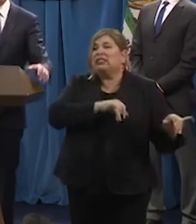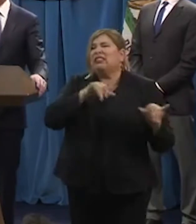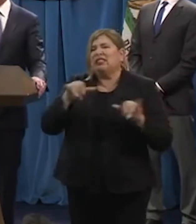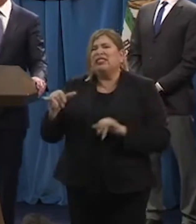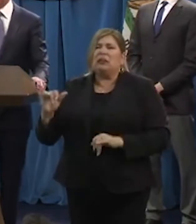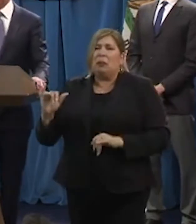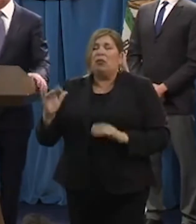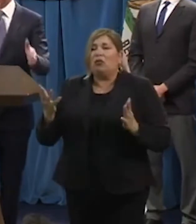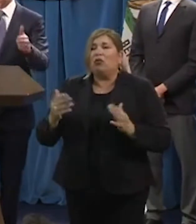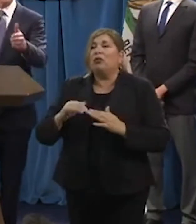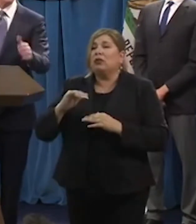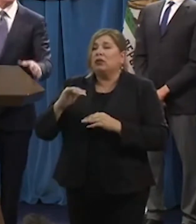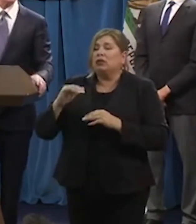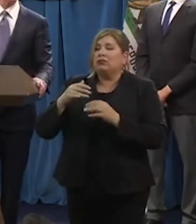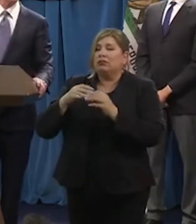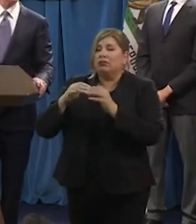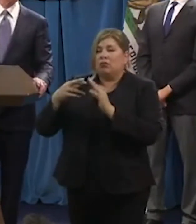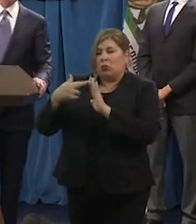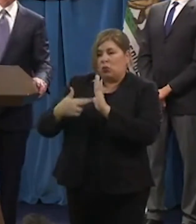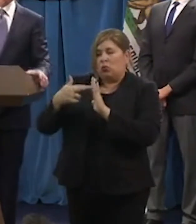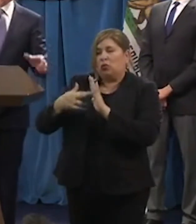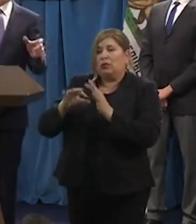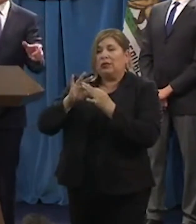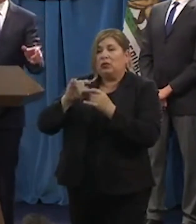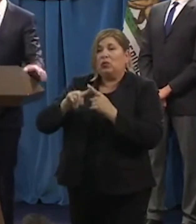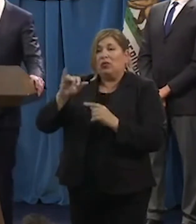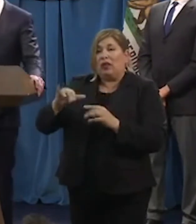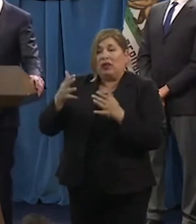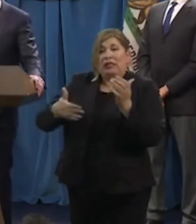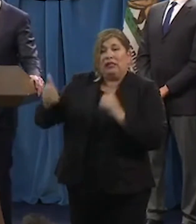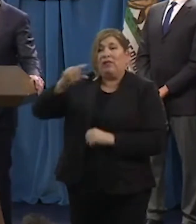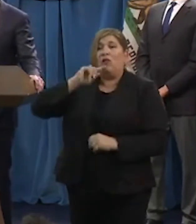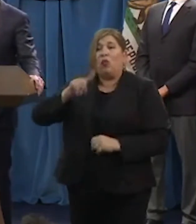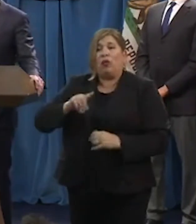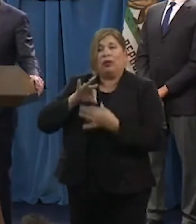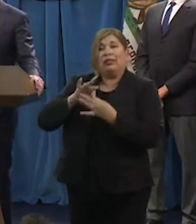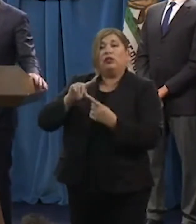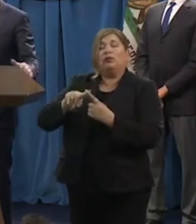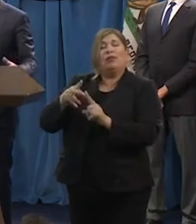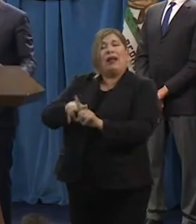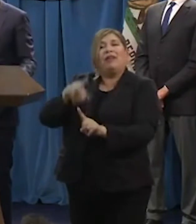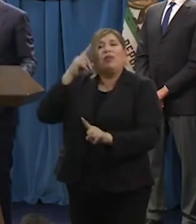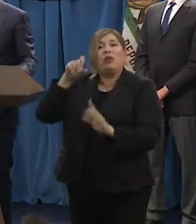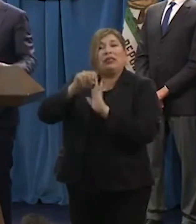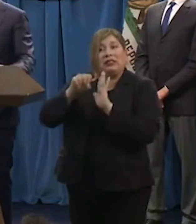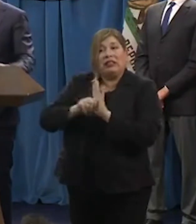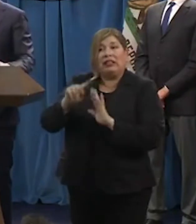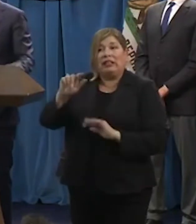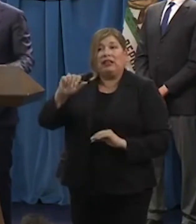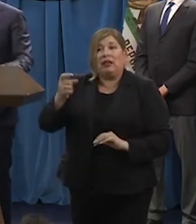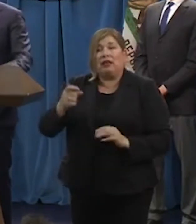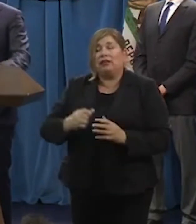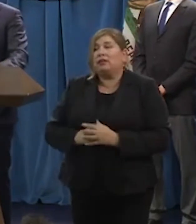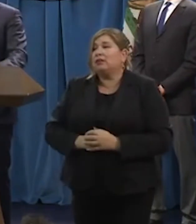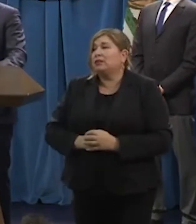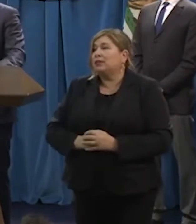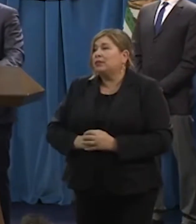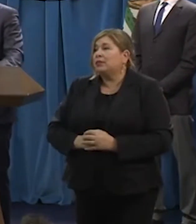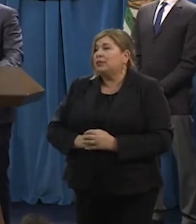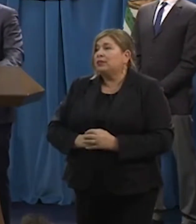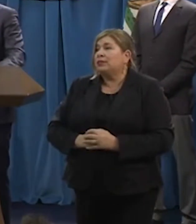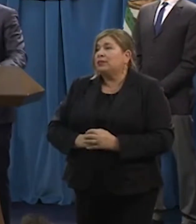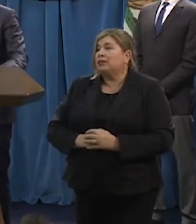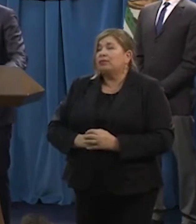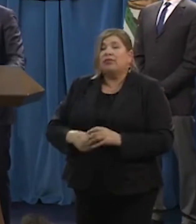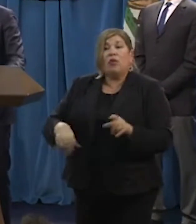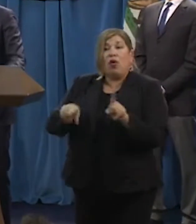similar rulemaking pursuant to that executive order for state taxes. We also are looking to waive the one-week